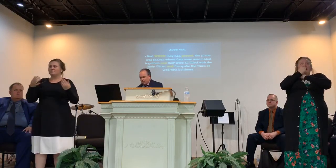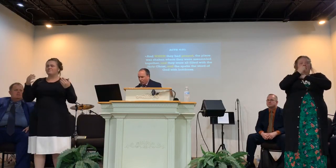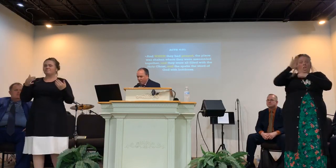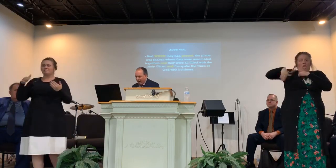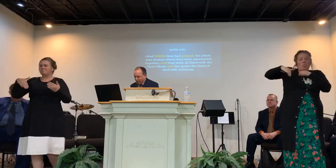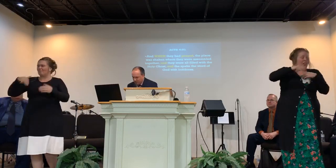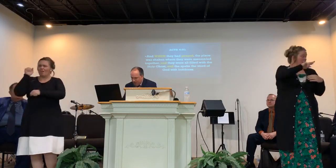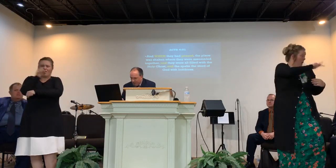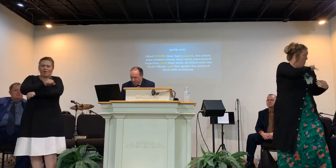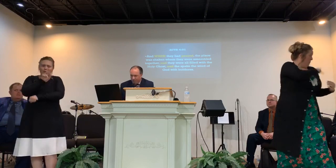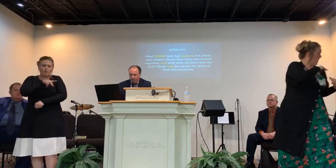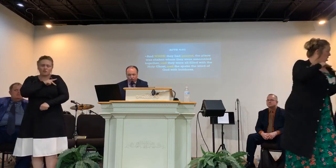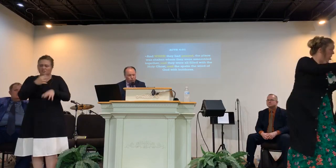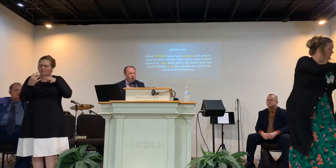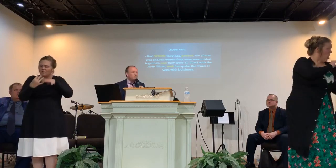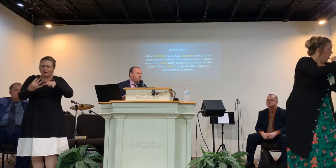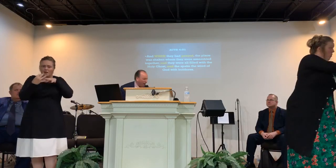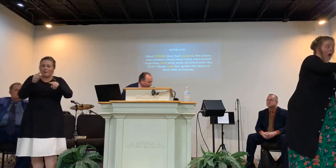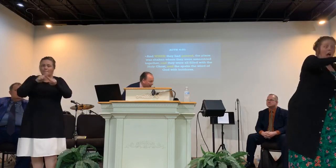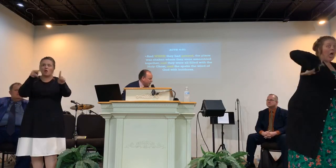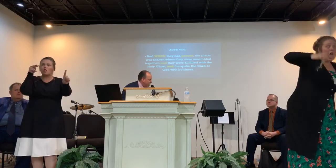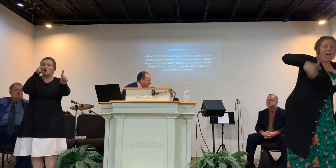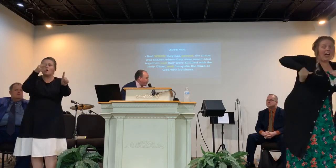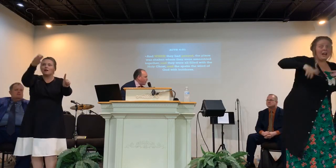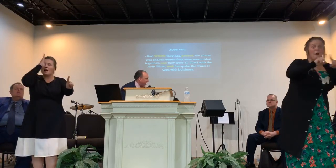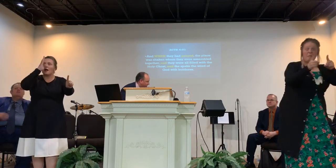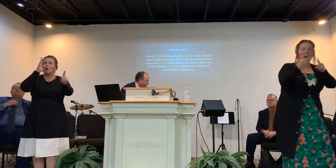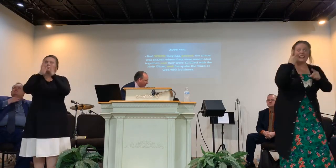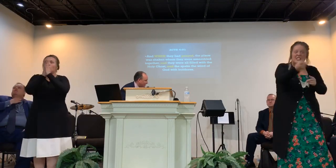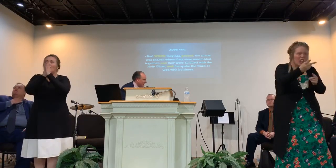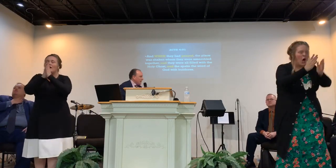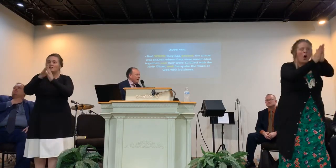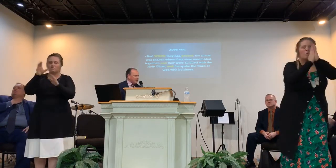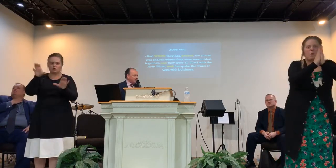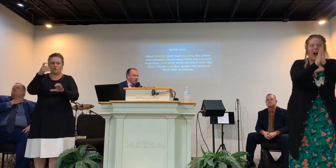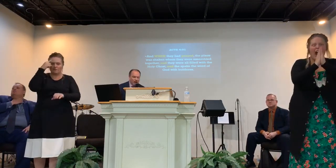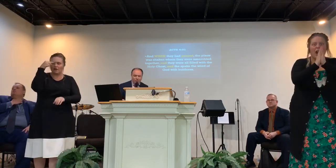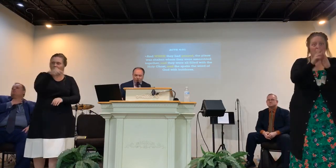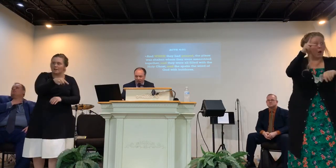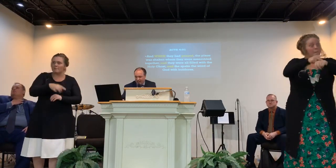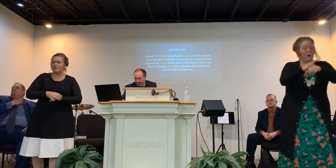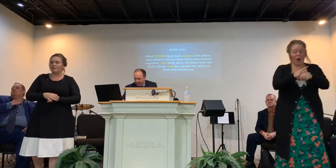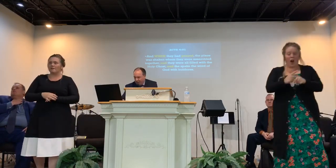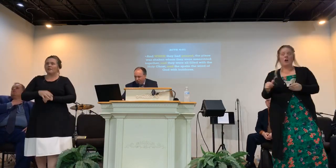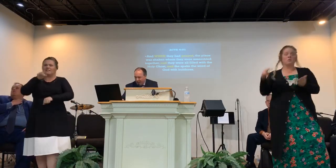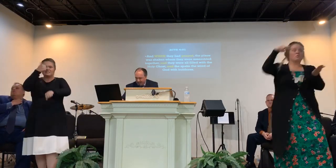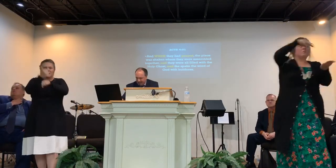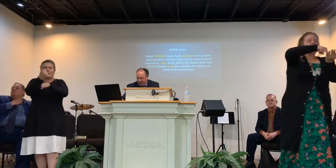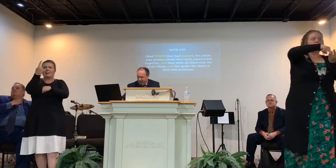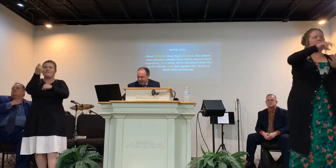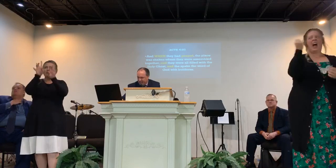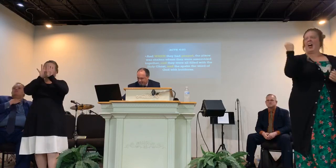his personal battles. But look what prayer did for Peter. He stood up with the 11 on that day, and he